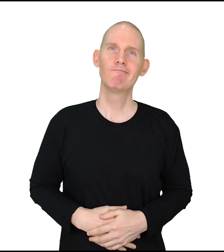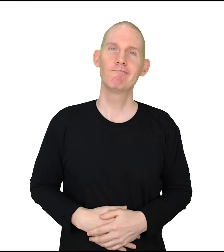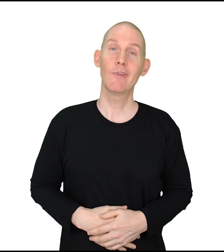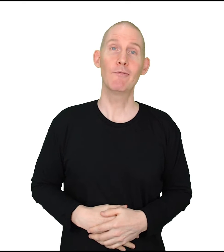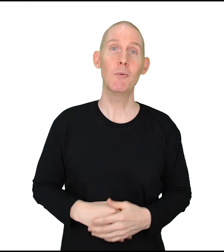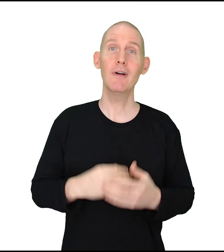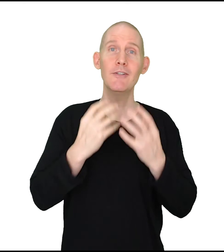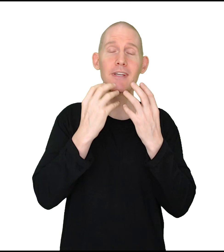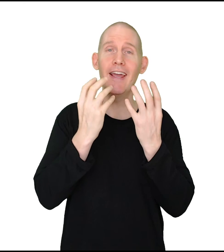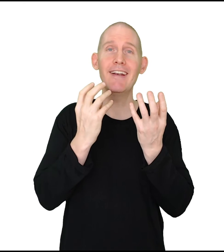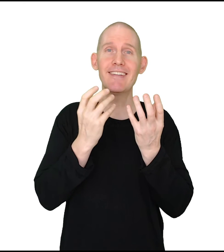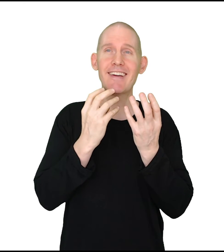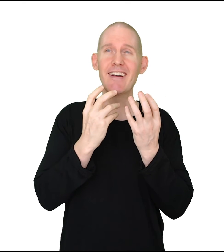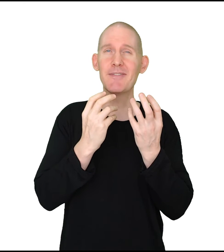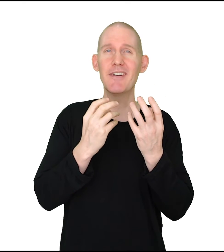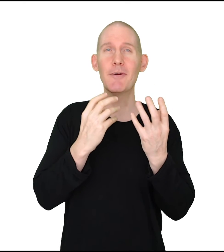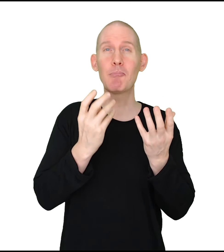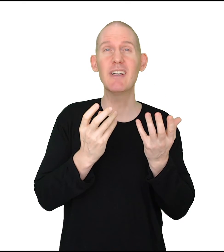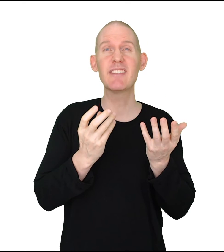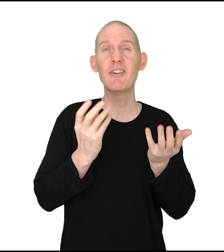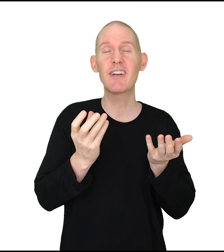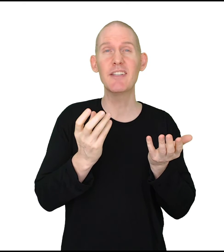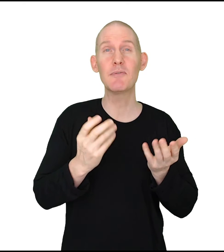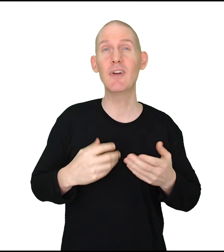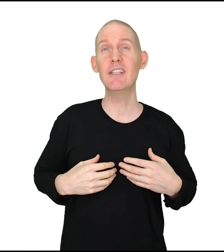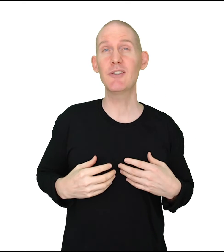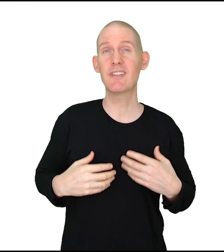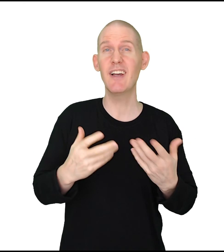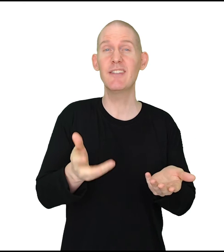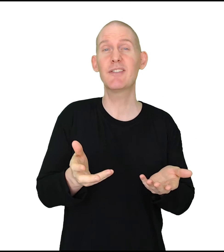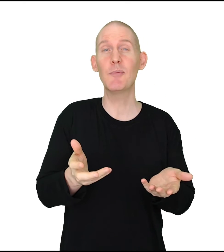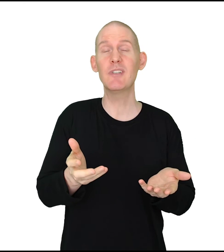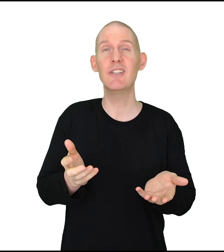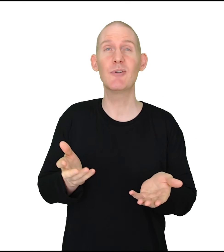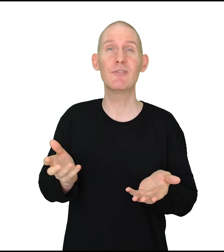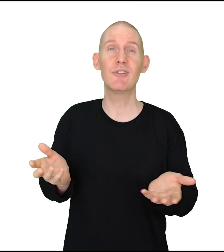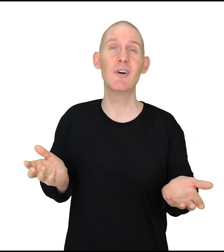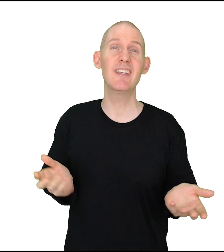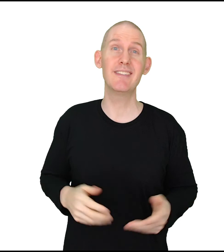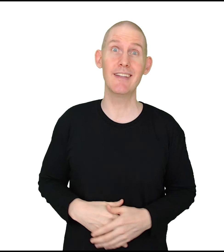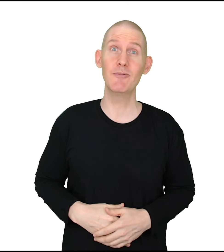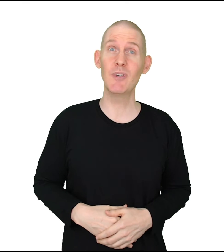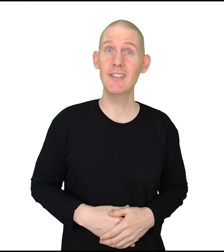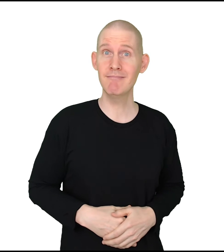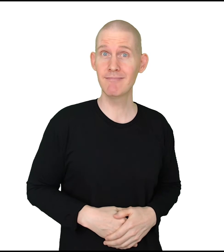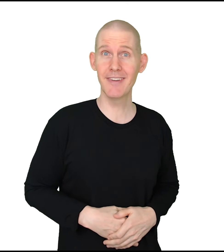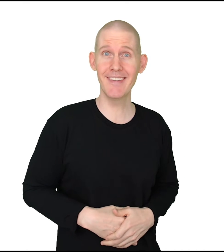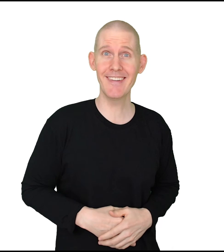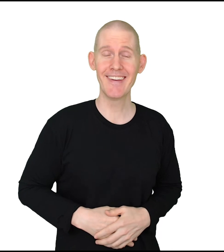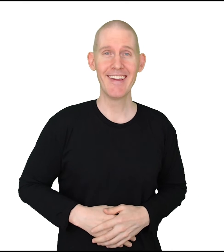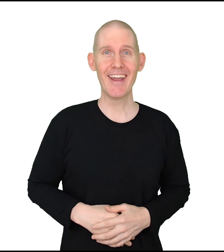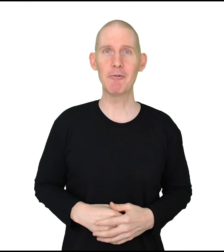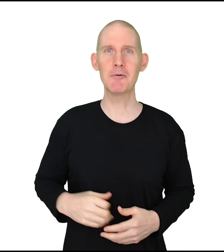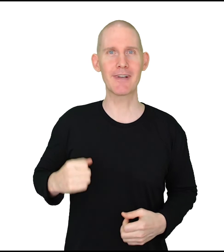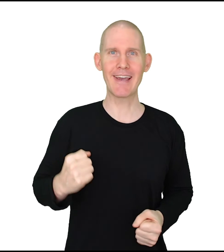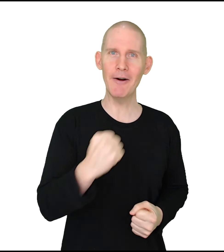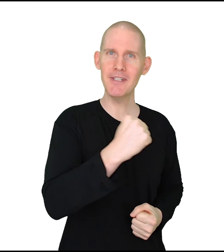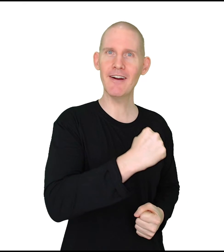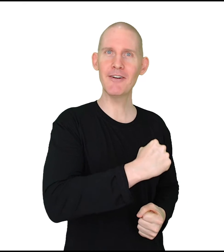If you want, you can add in kind of an unpleasant look on your face. You're telling someone, you know, Joy didn't win. And we were counting on her,